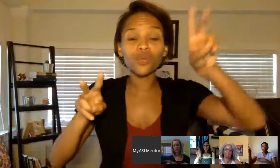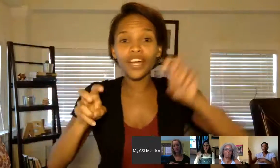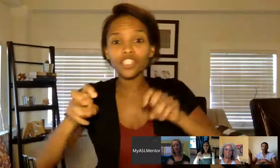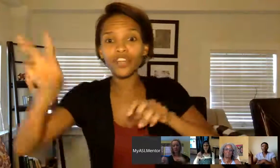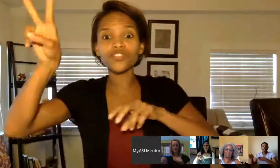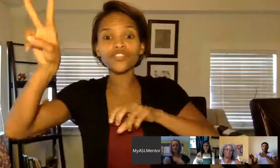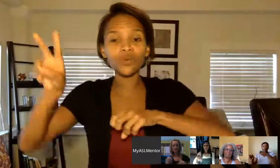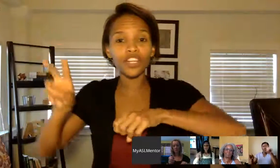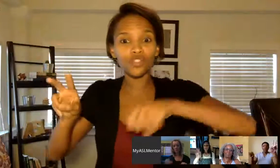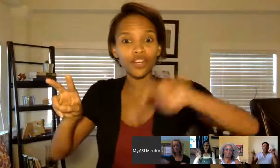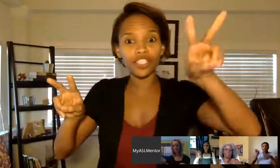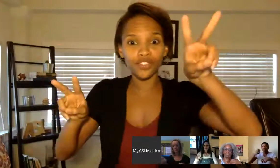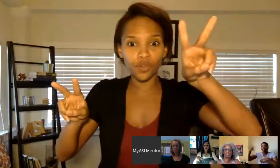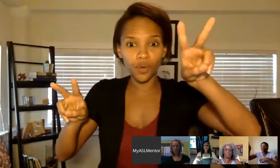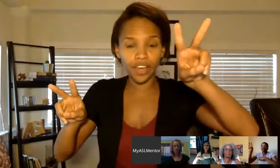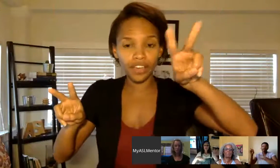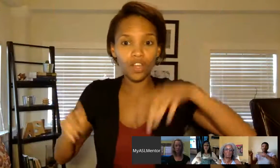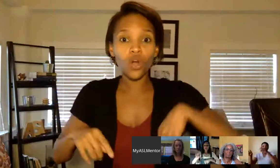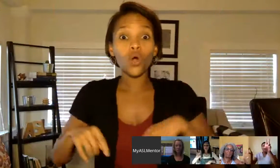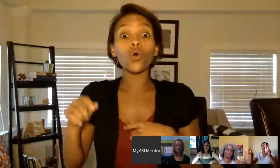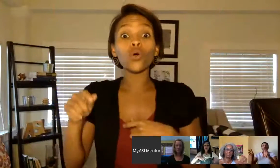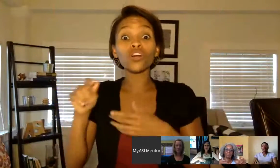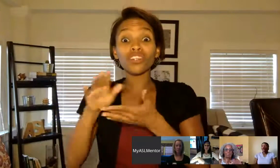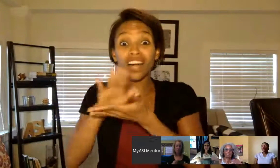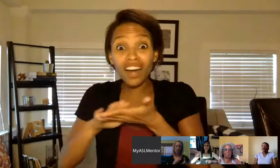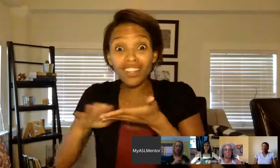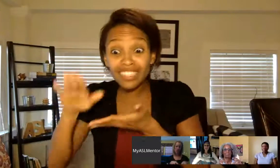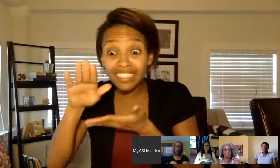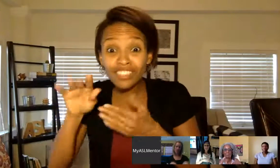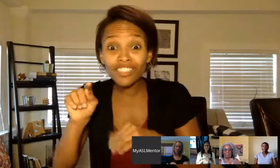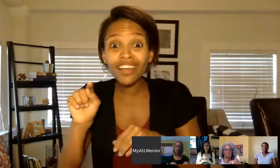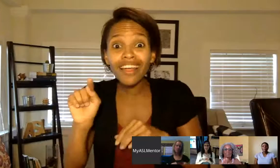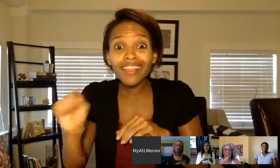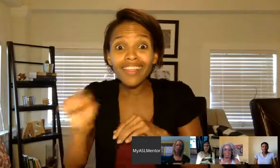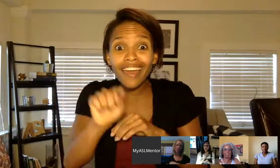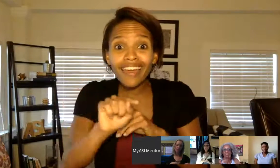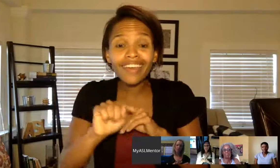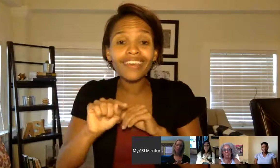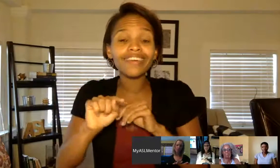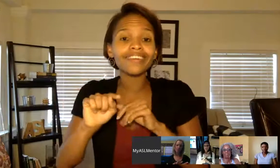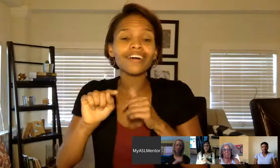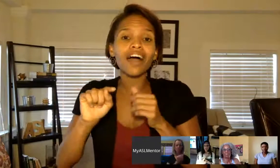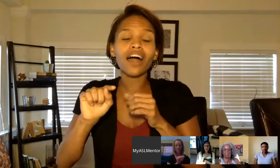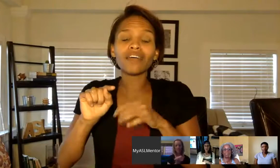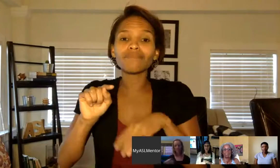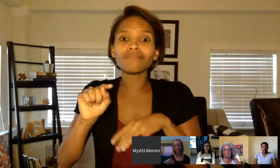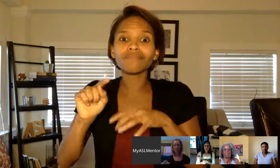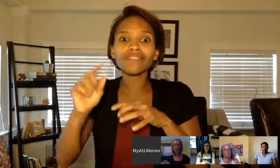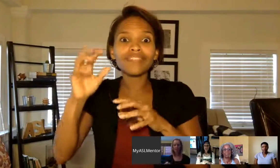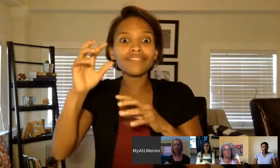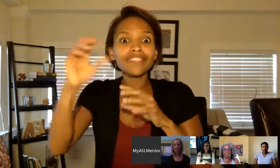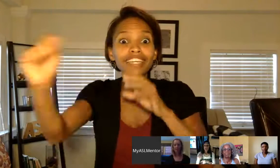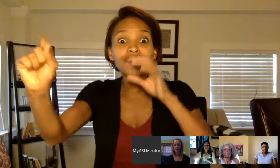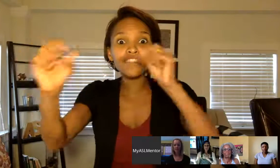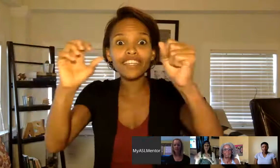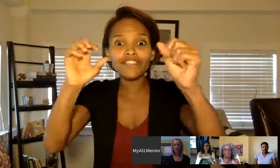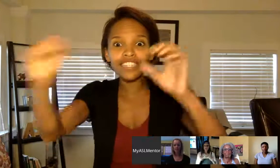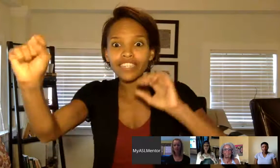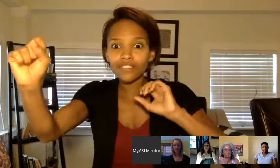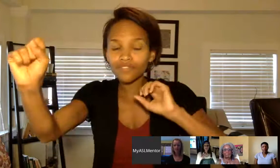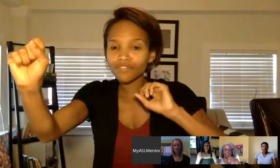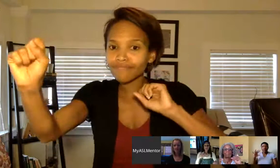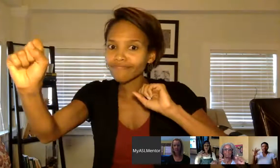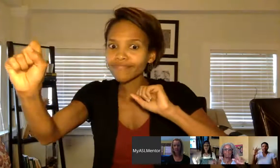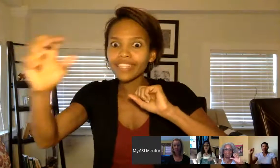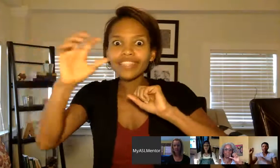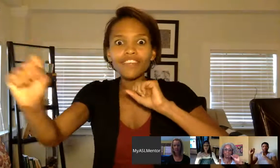transfer away, transfer away, transfer away. Or college, they leave, leave,